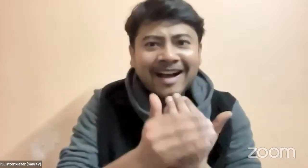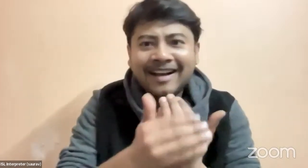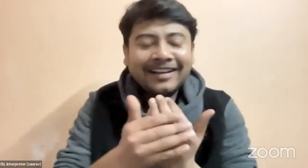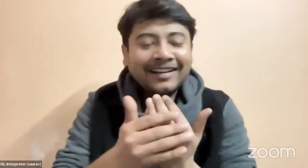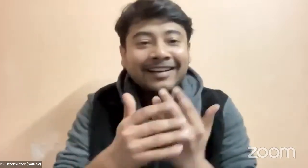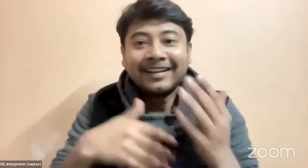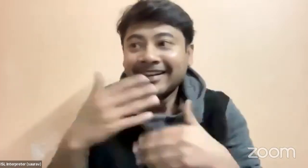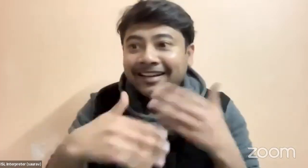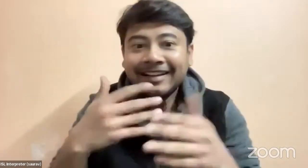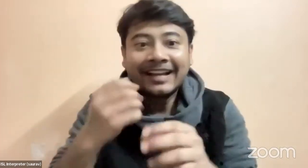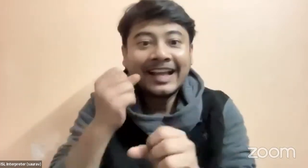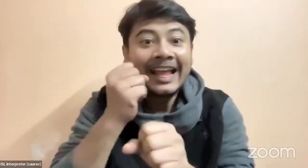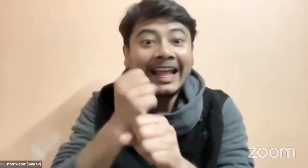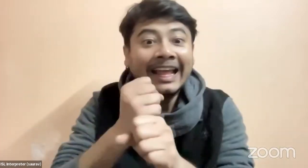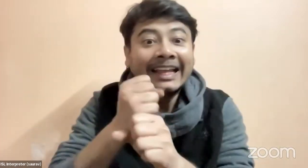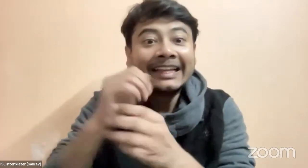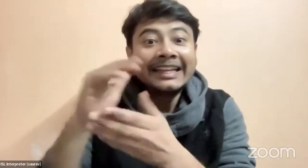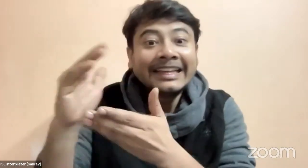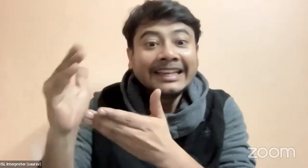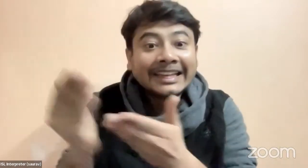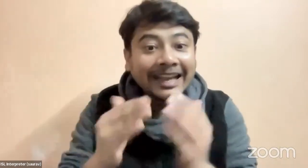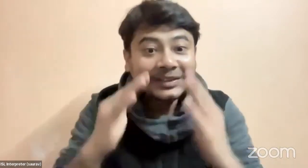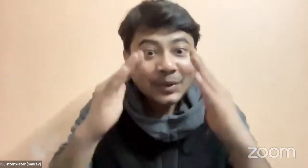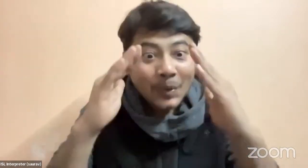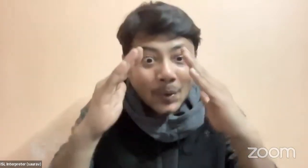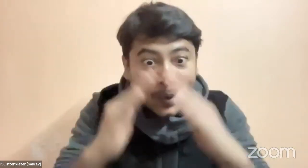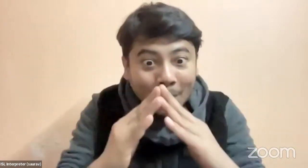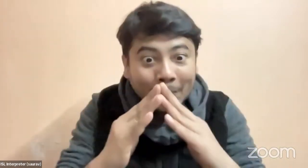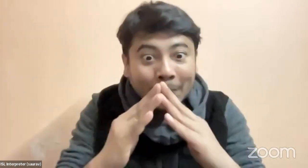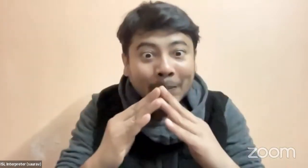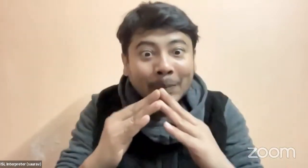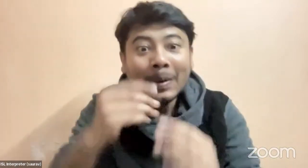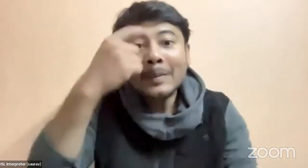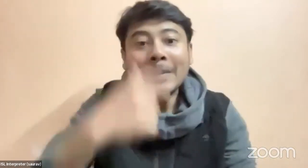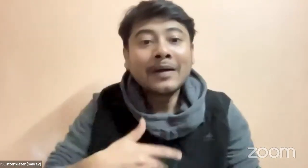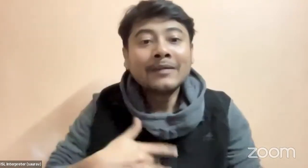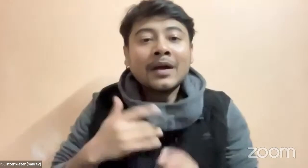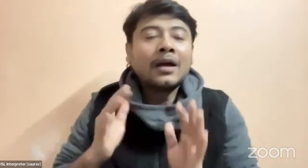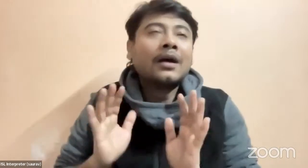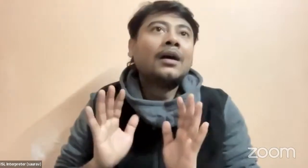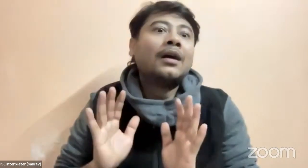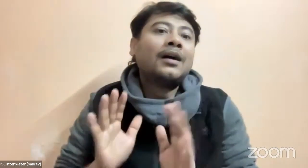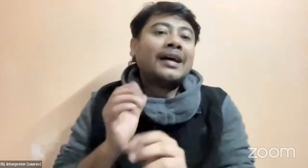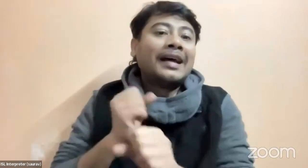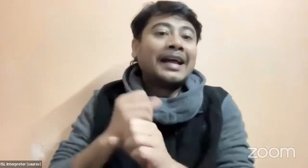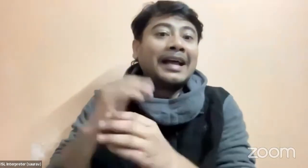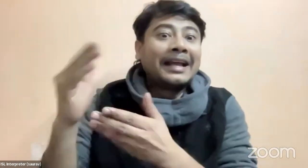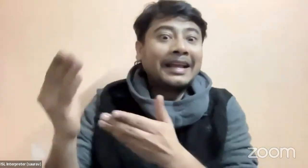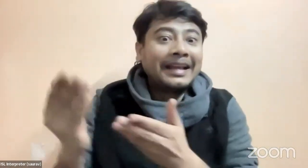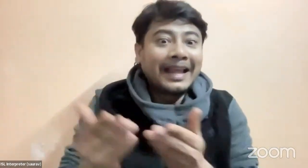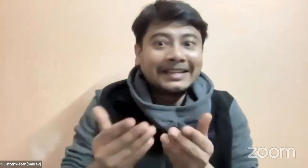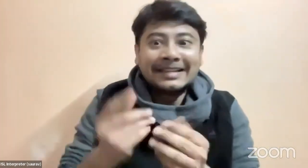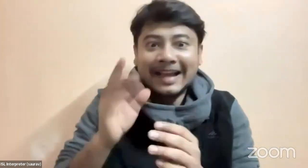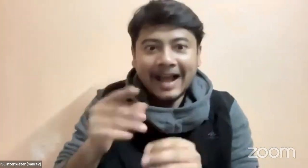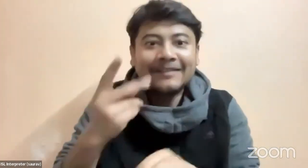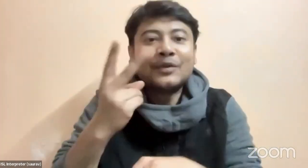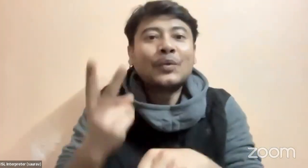least for 3 hours, I am safe. Till the time guest is present at home. Fight can start again, but till that time, there is